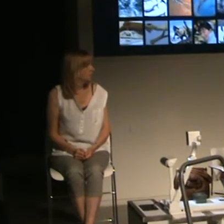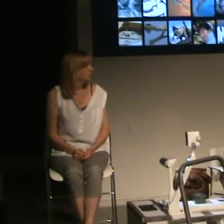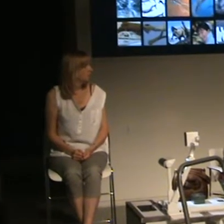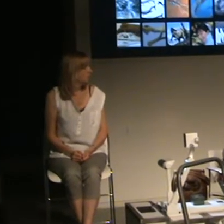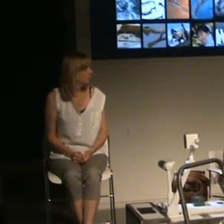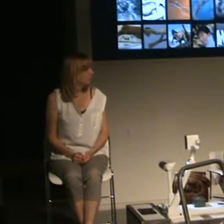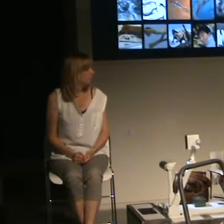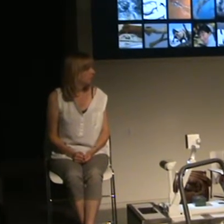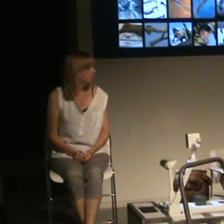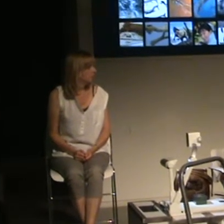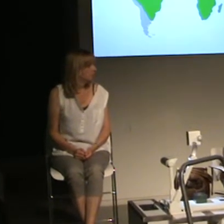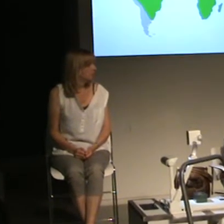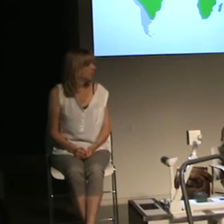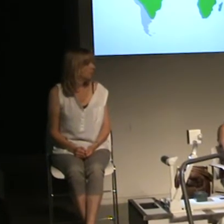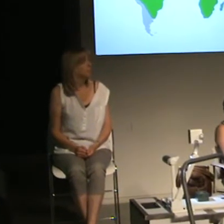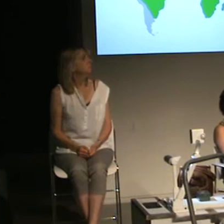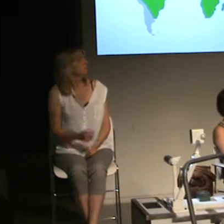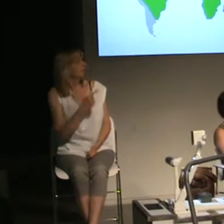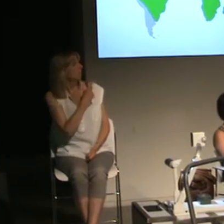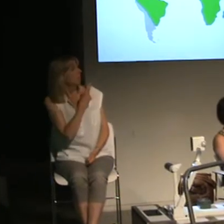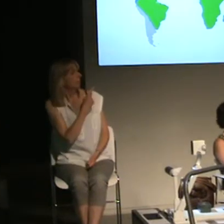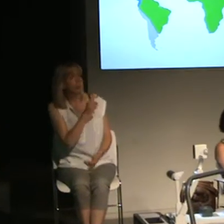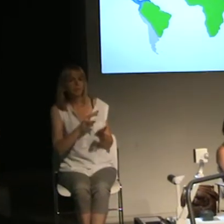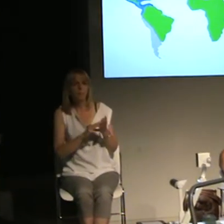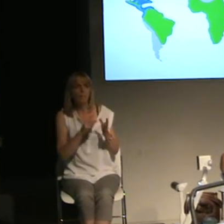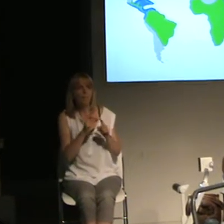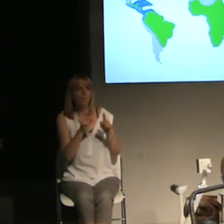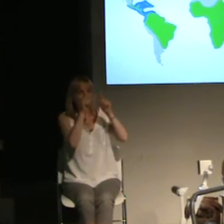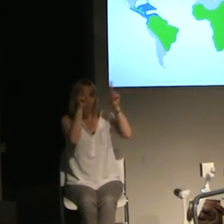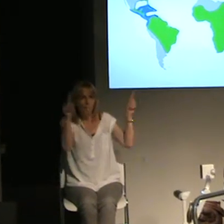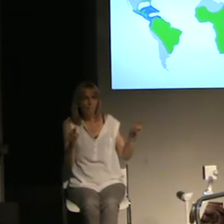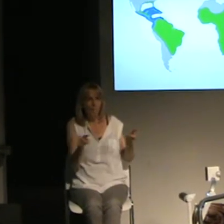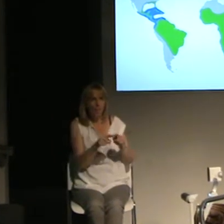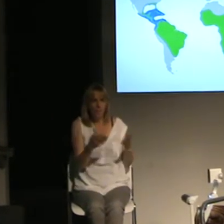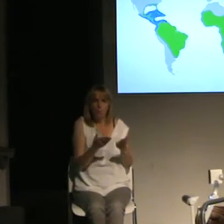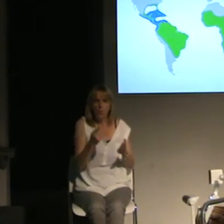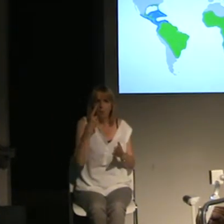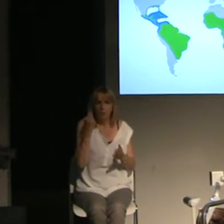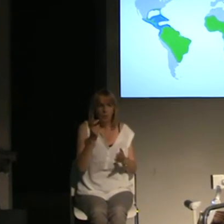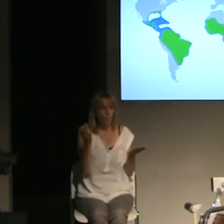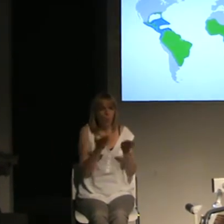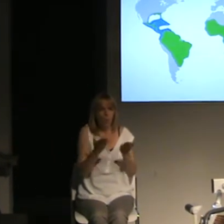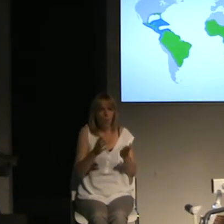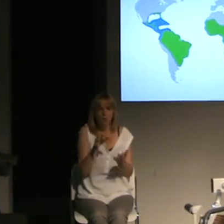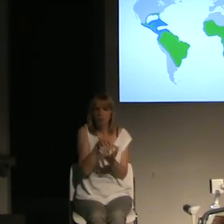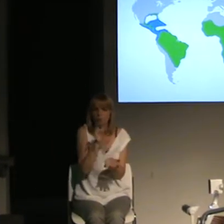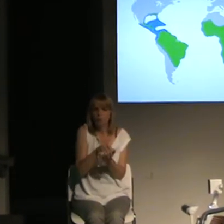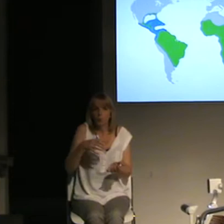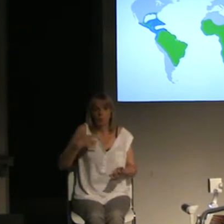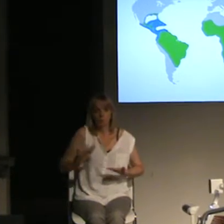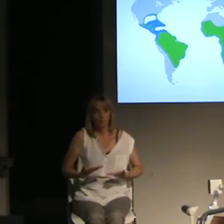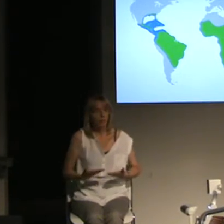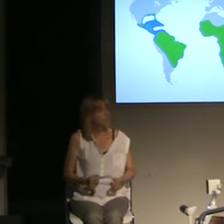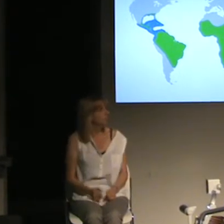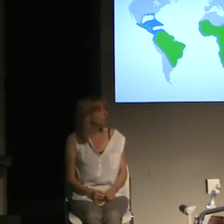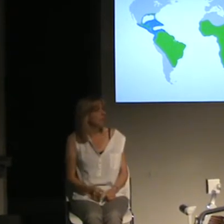let's have just a quick look. We always like to throw a map in there, just to show us the distribution, really, where we find crocs today. Yes. This